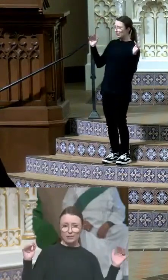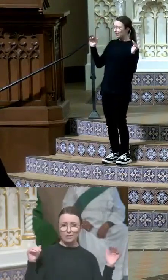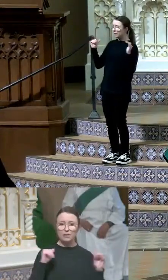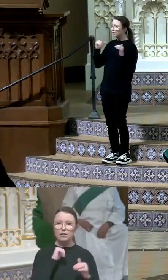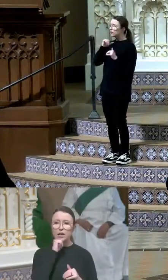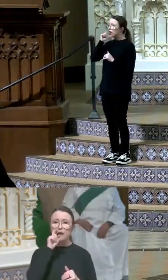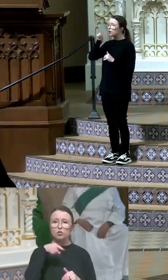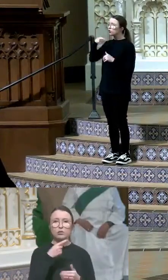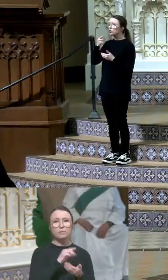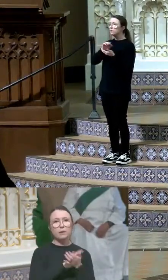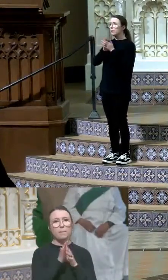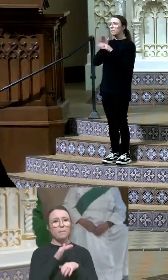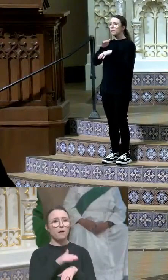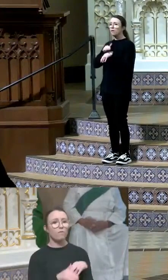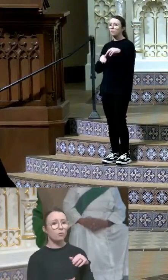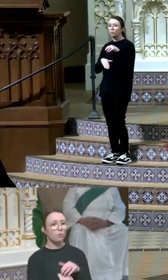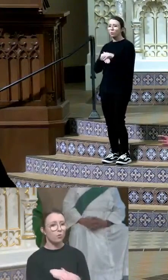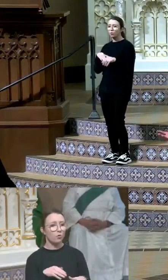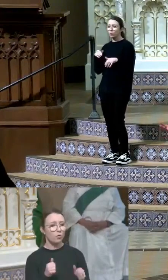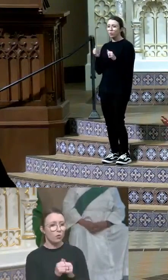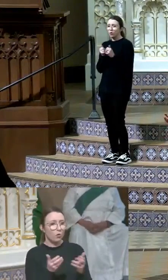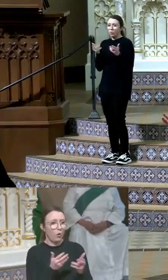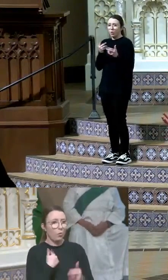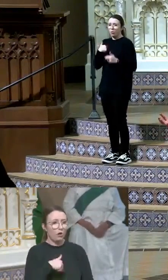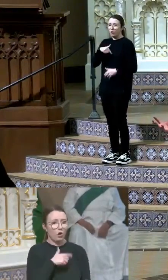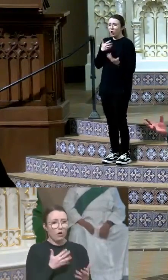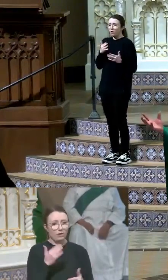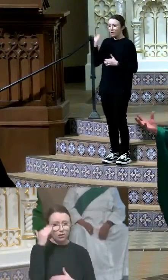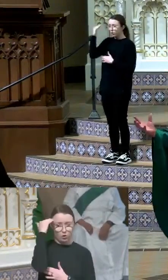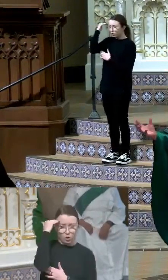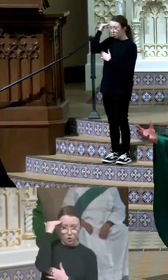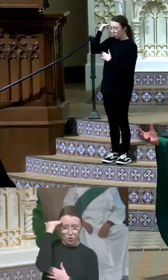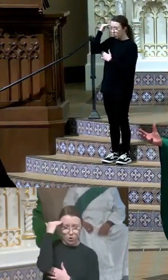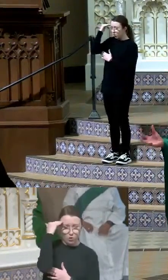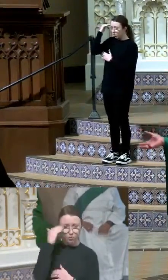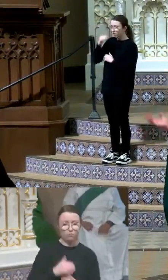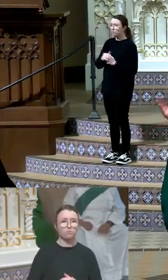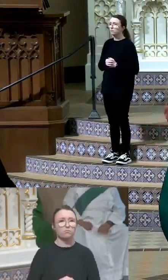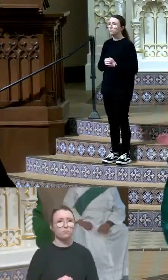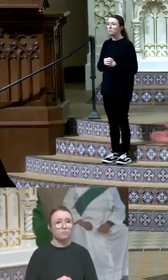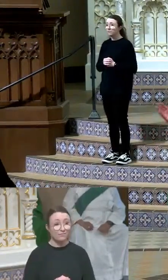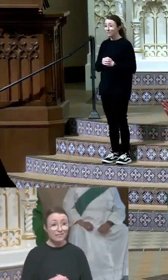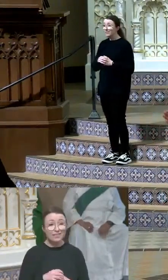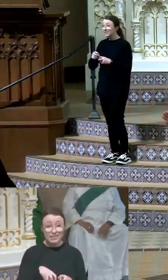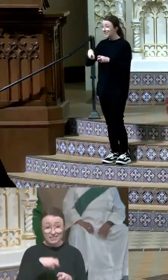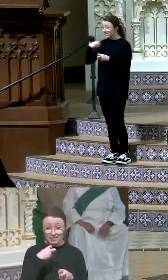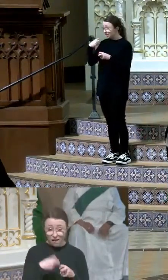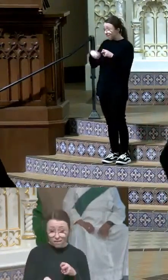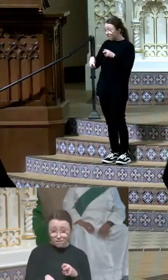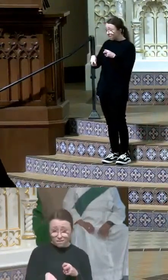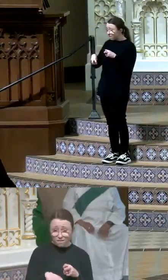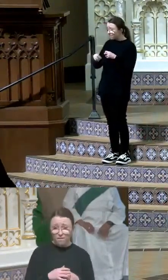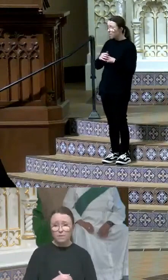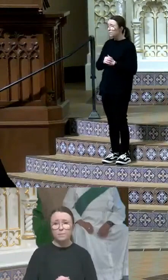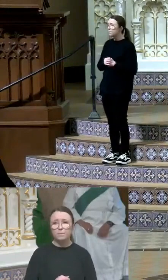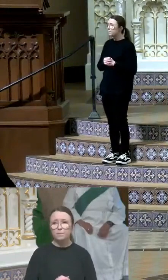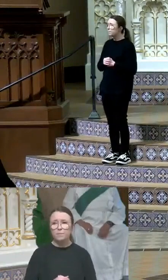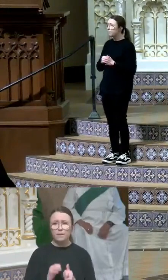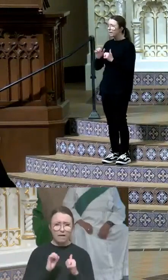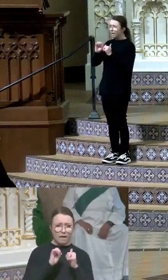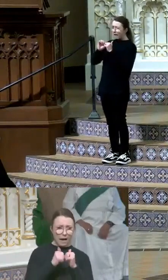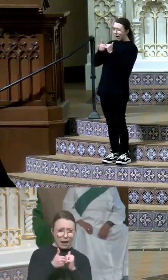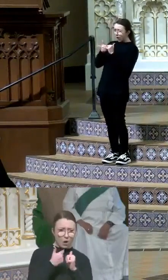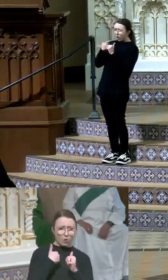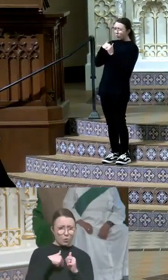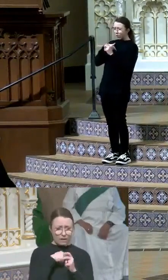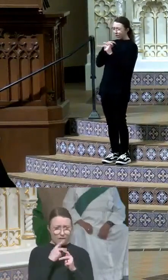us comfortable. And in these growing pains of liberty, how do we manage our